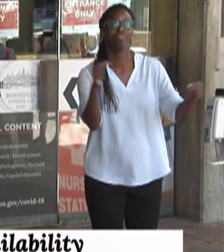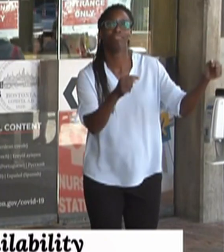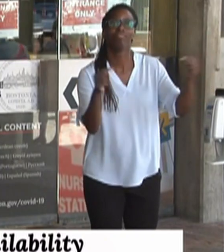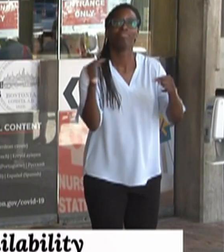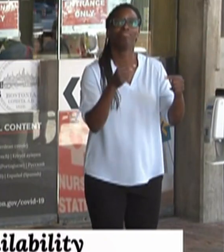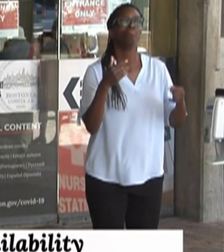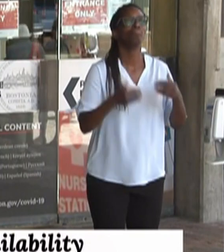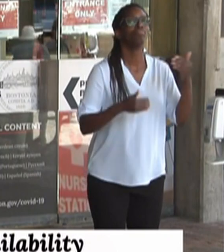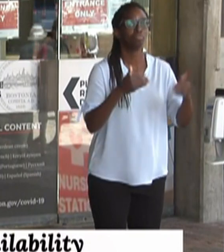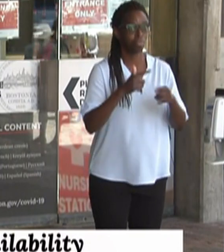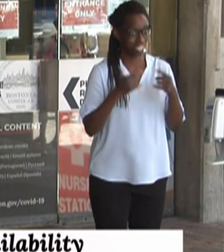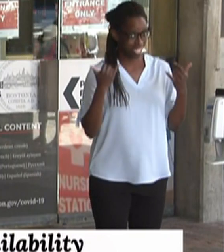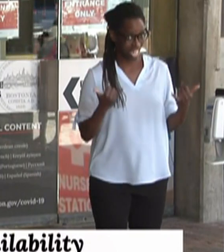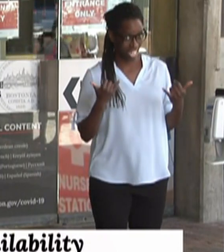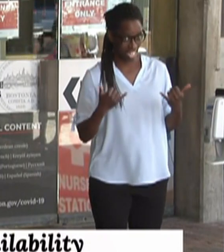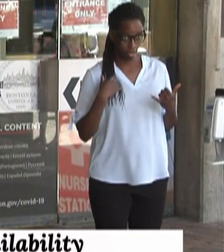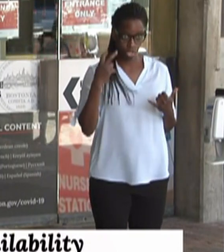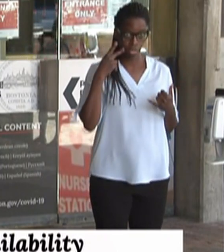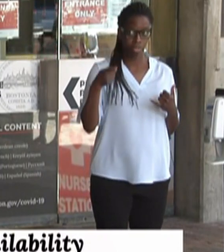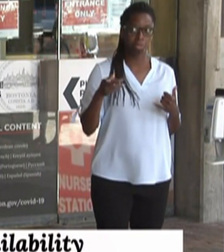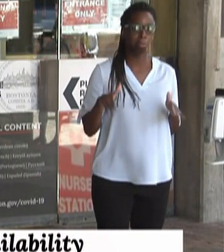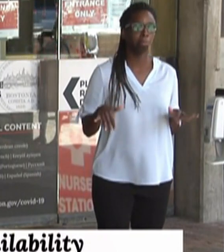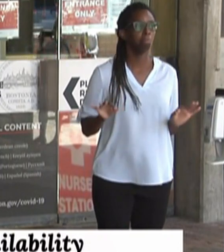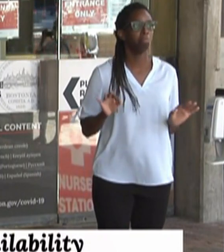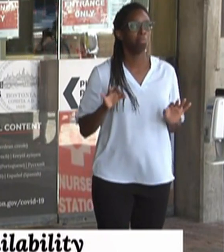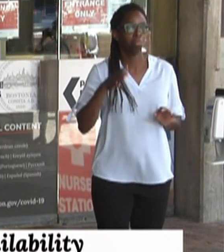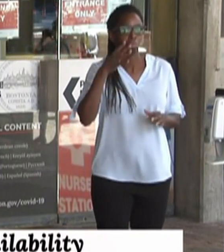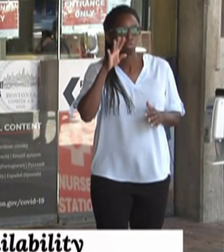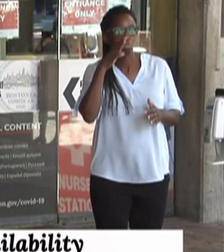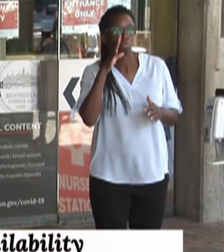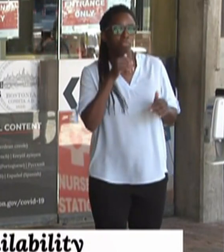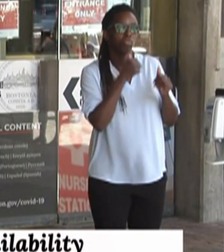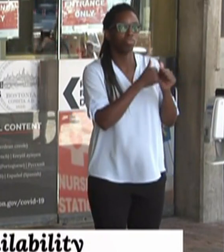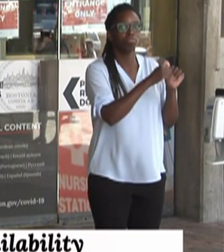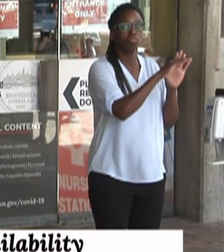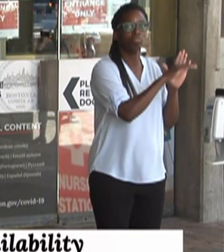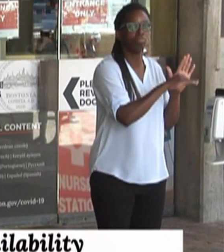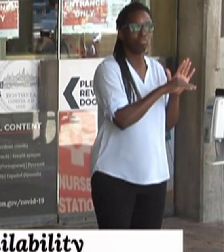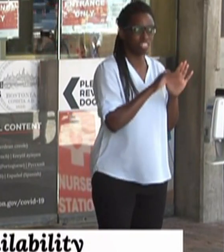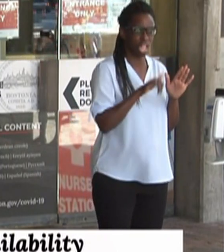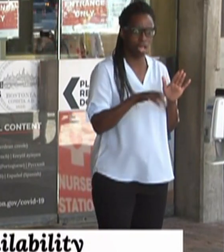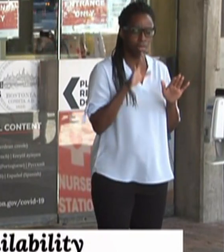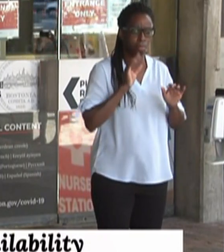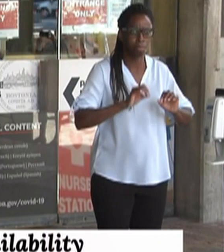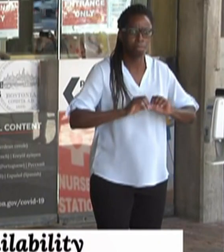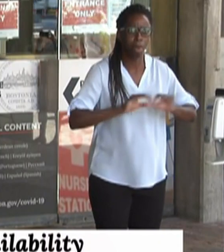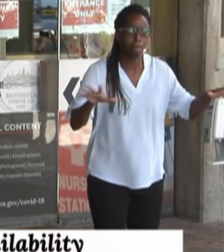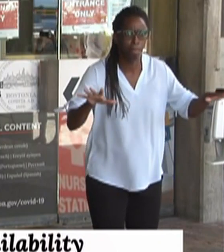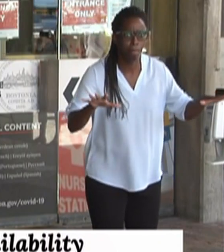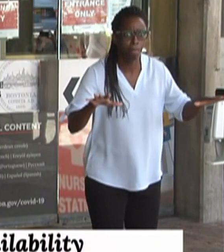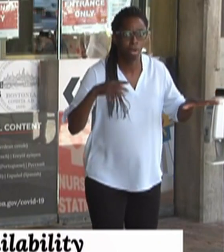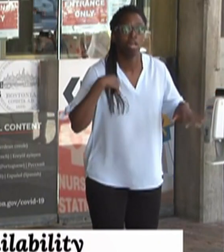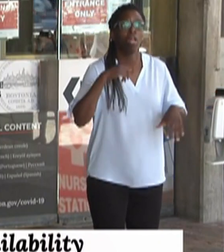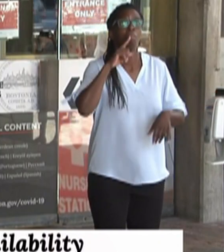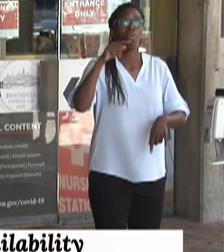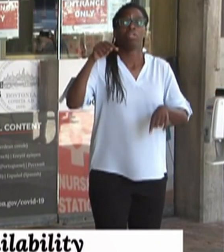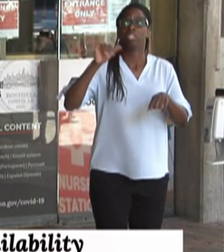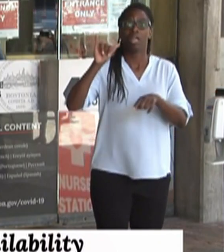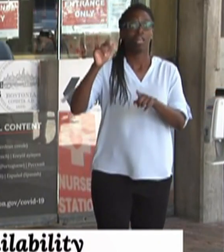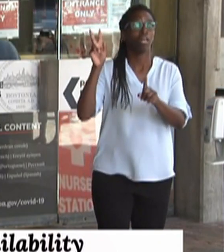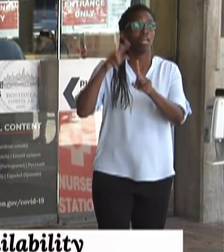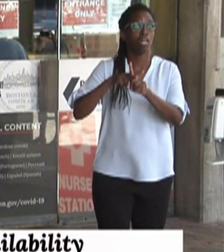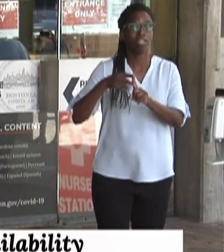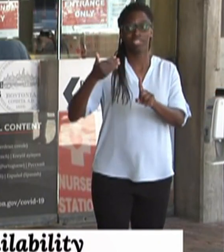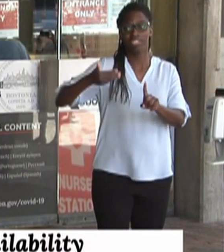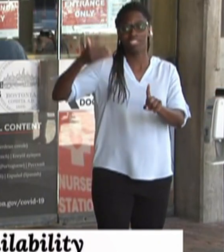large outbreaks from like a Biogen conference in our city, then what we're doing is we're going to go backwards and shut things down. We want to open up public schools. We're watching the